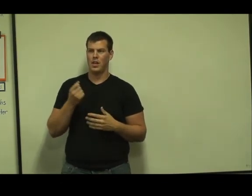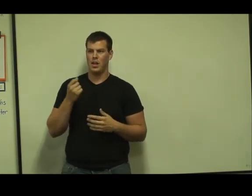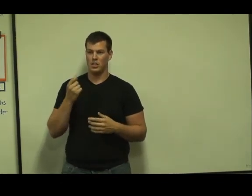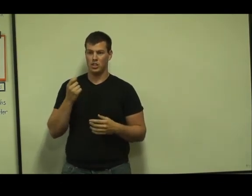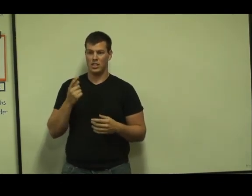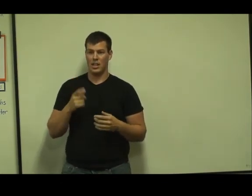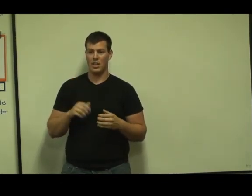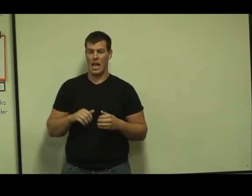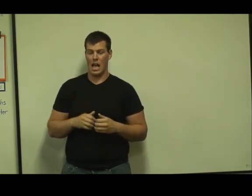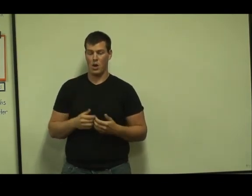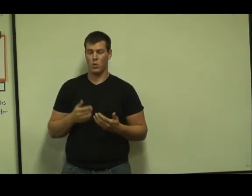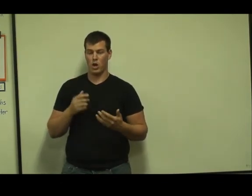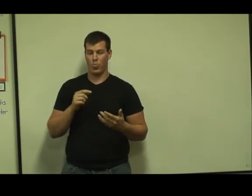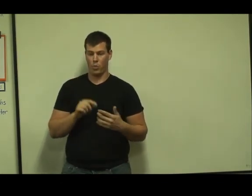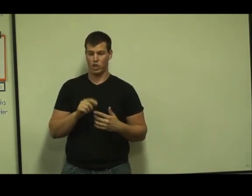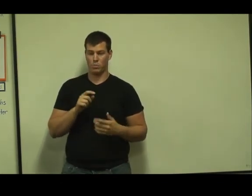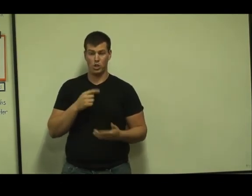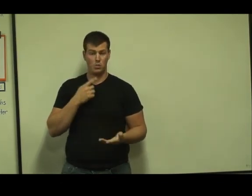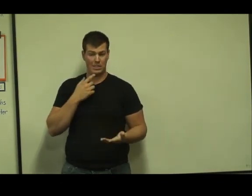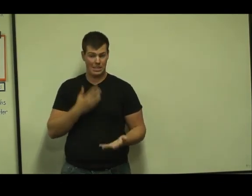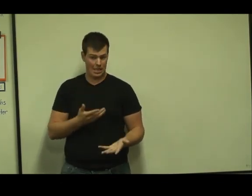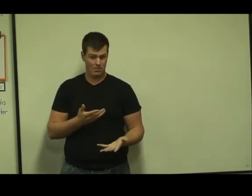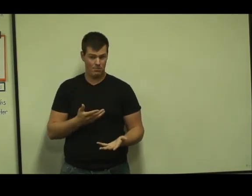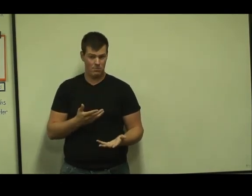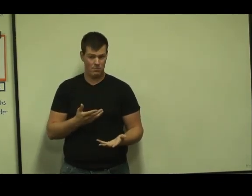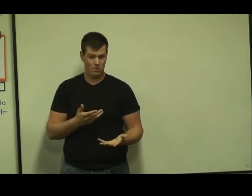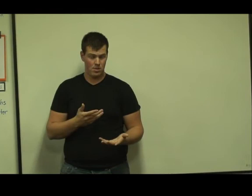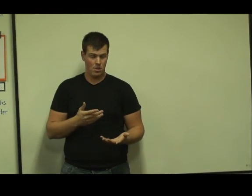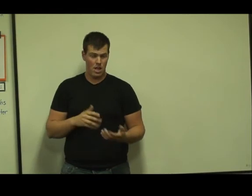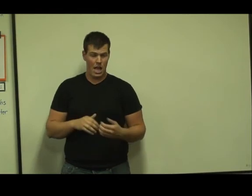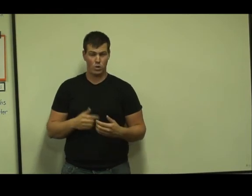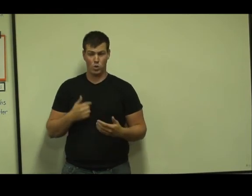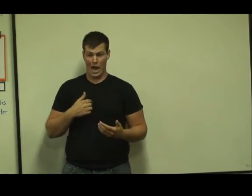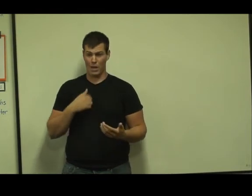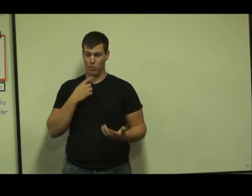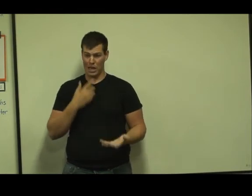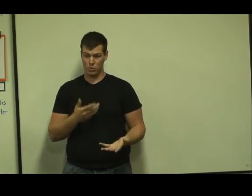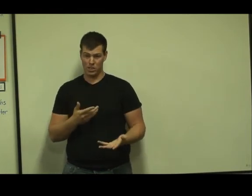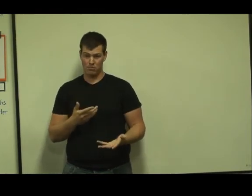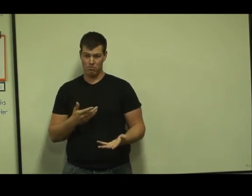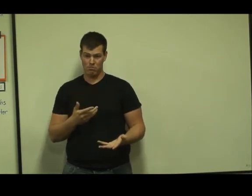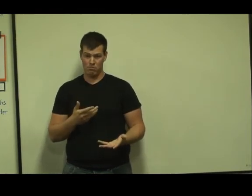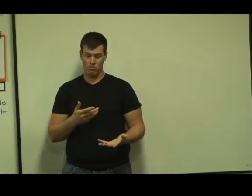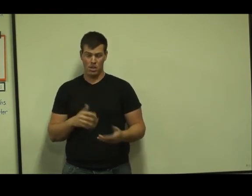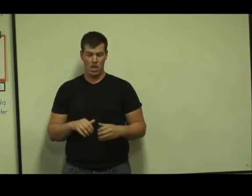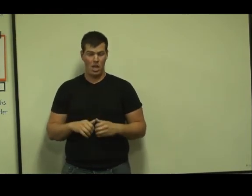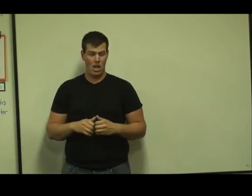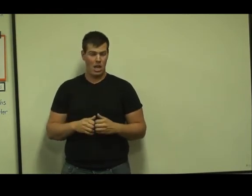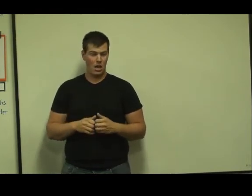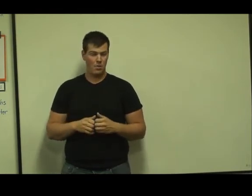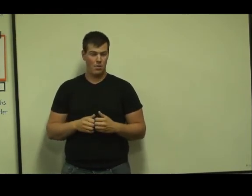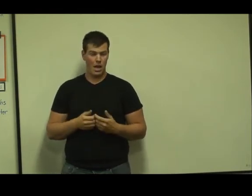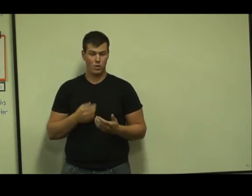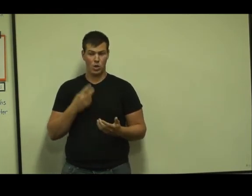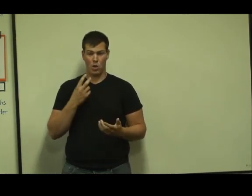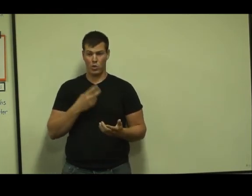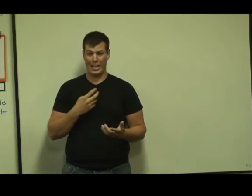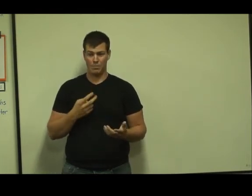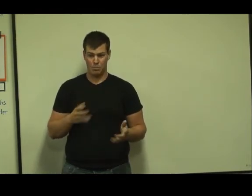to understand how the way supposed to be done. How do I pronounce it? How do I meet